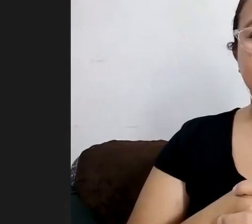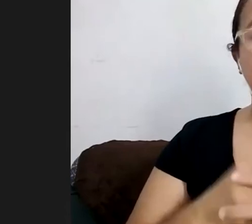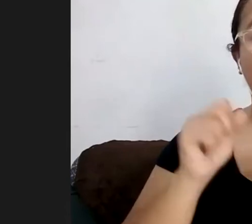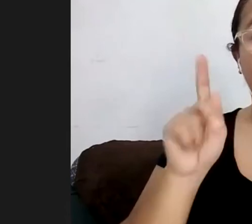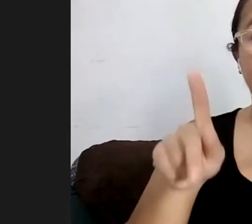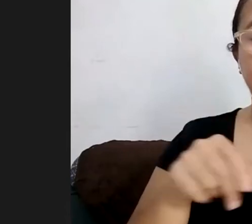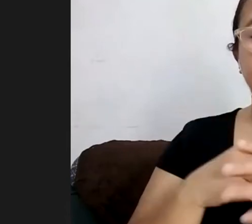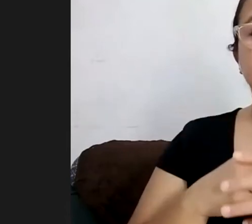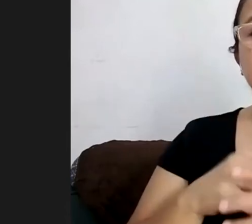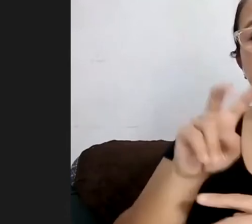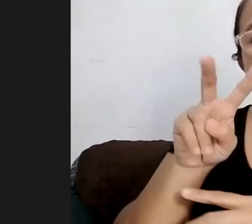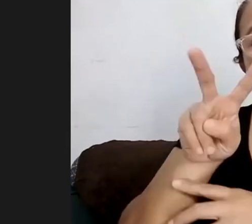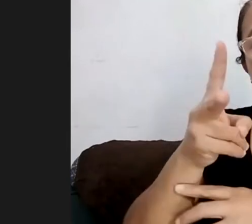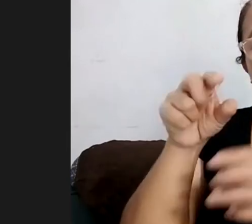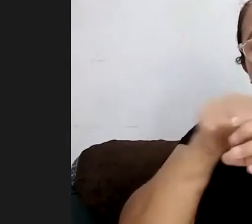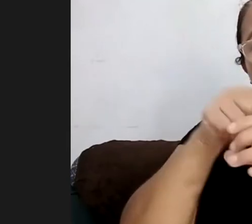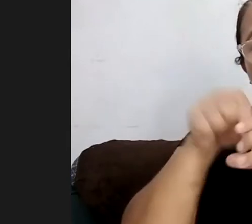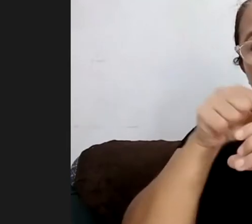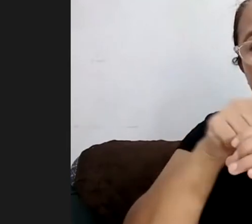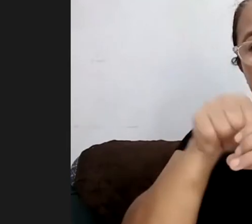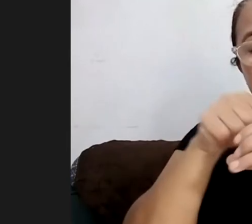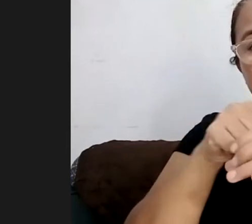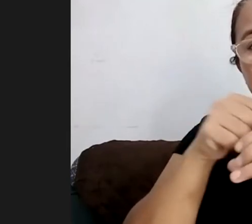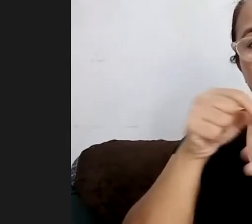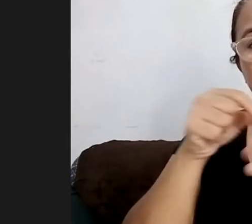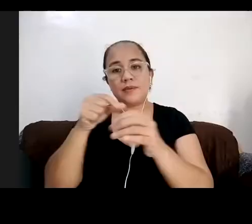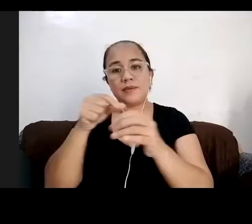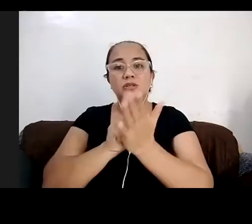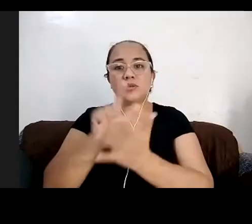will be on lesson 8.